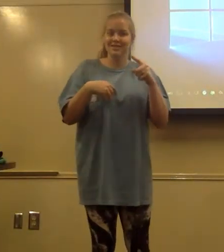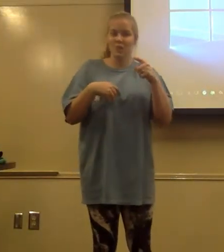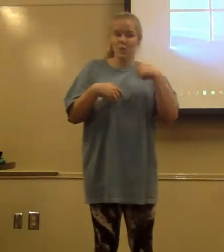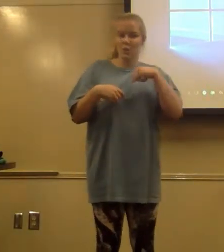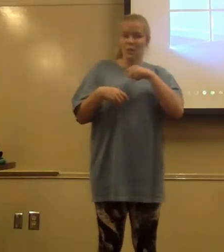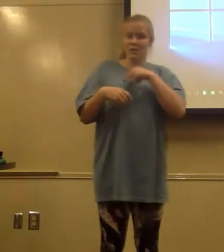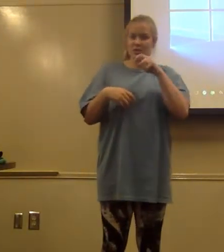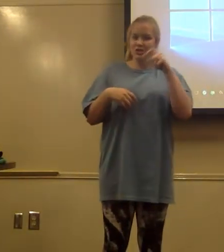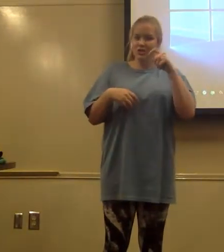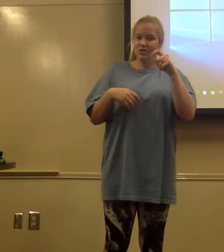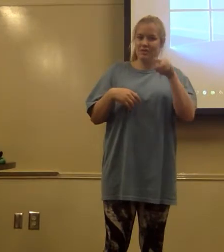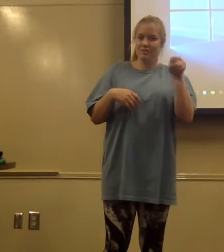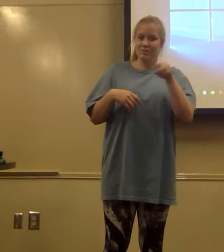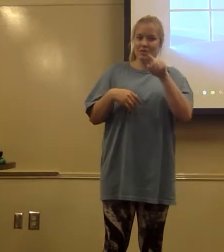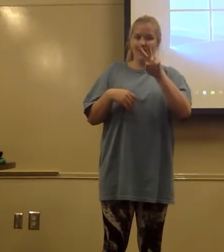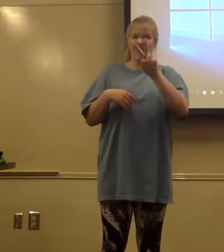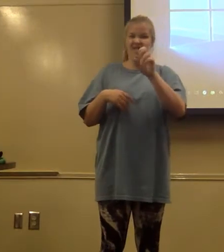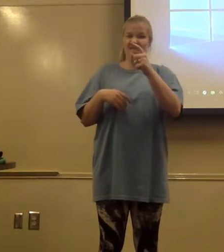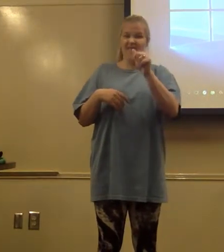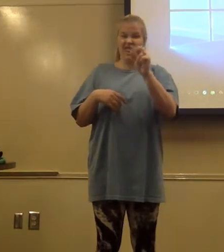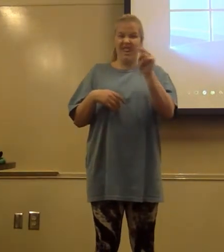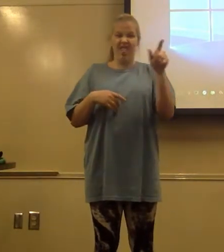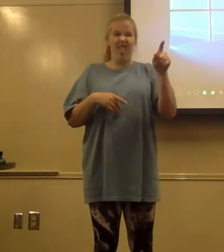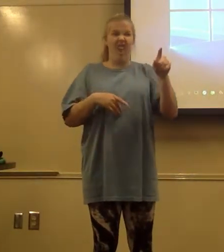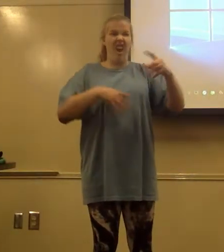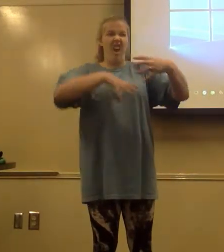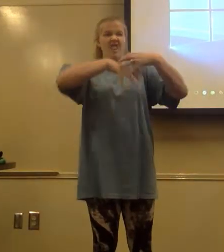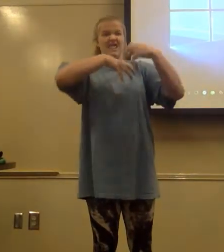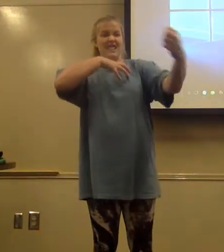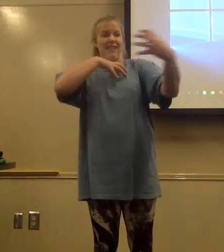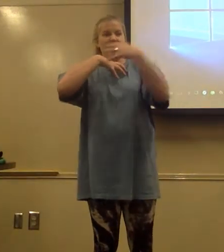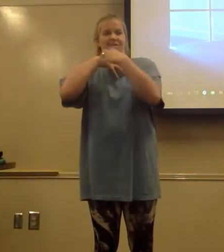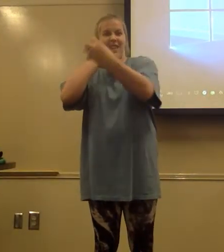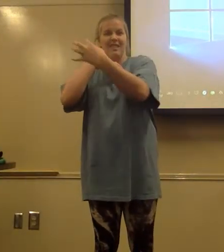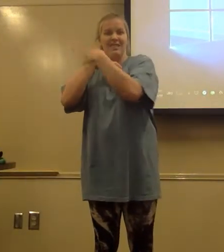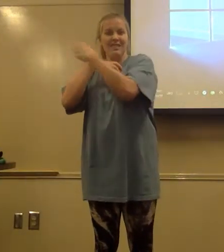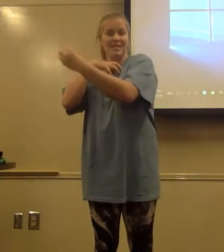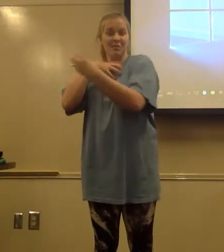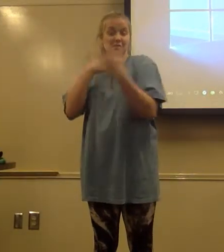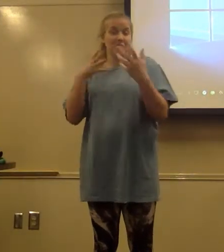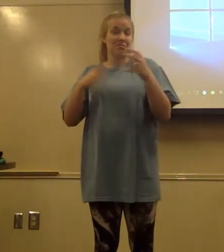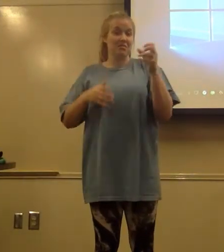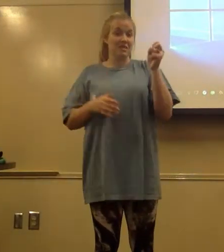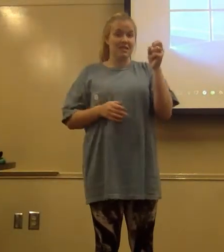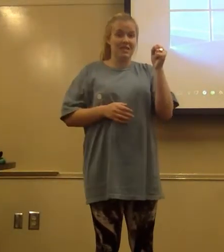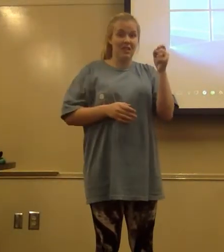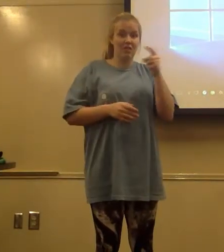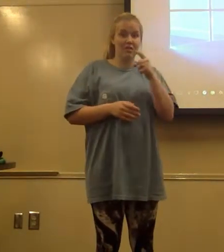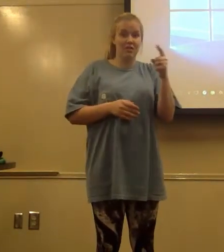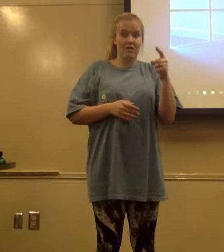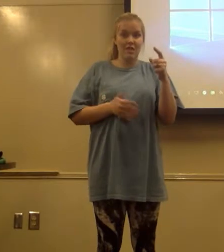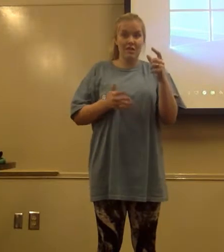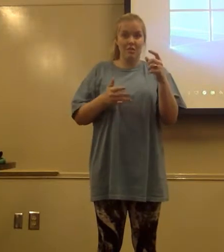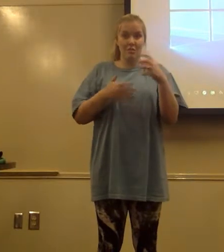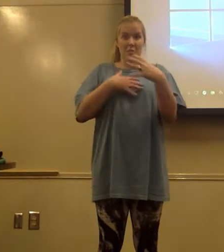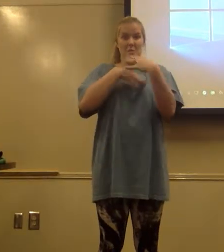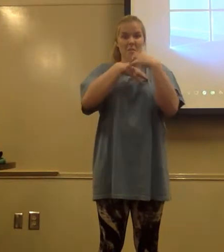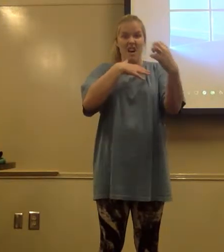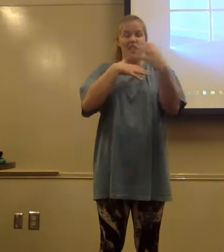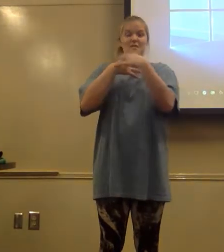These vegan companies are taking away our market share. Let's get into this. It's like the dairy company, buying up Silk soy milk. They're putting out soy milk.